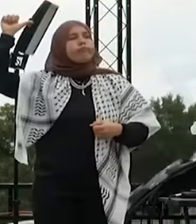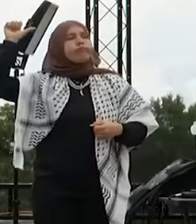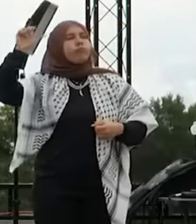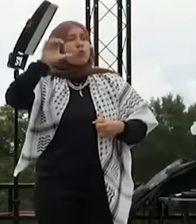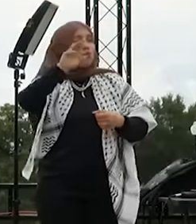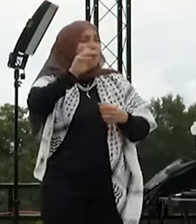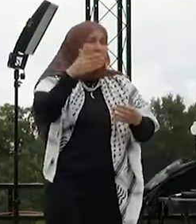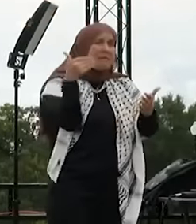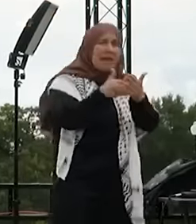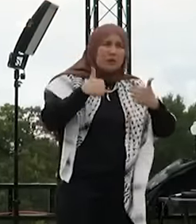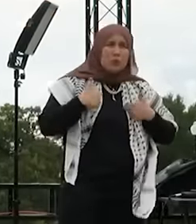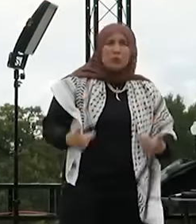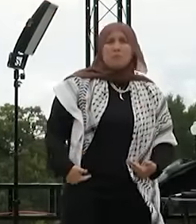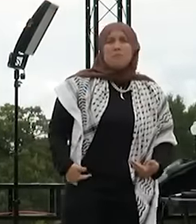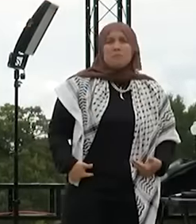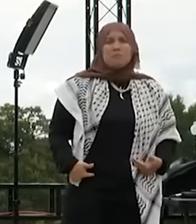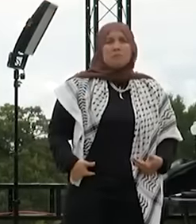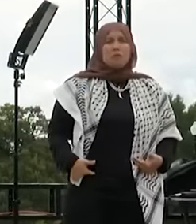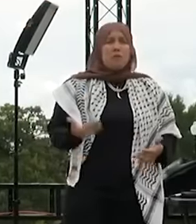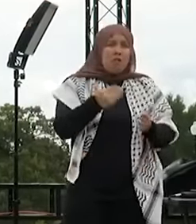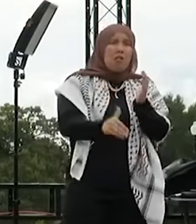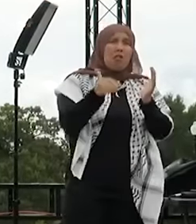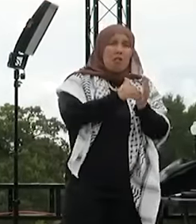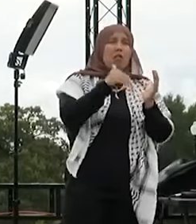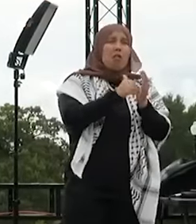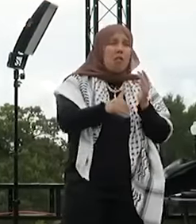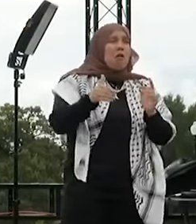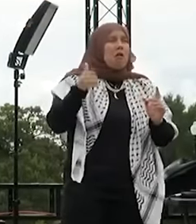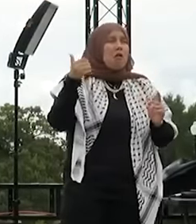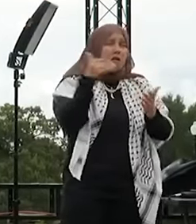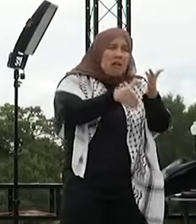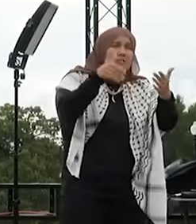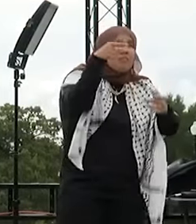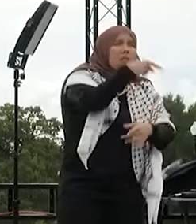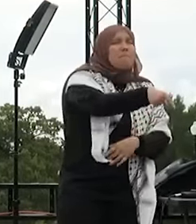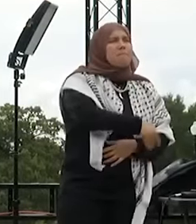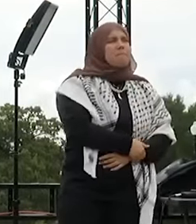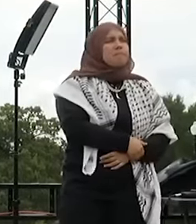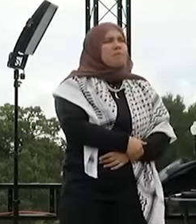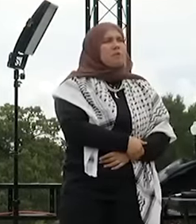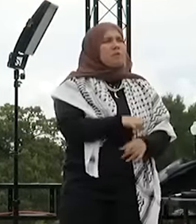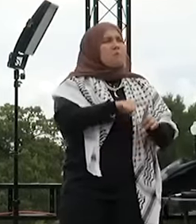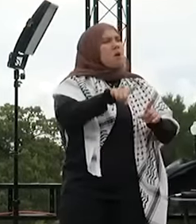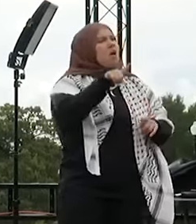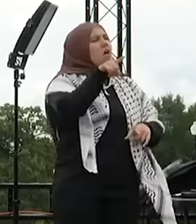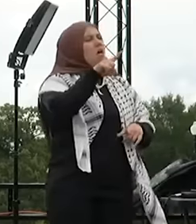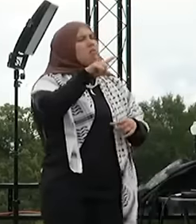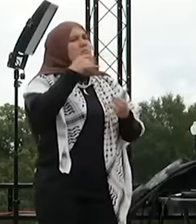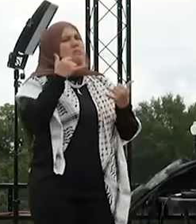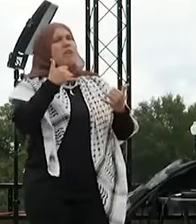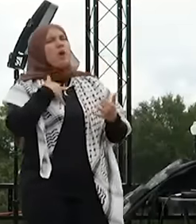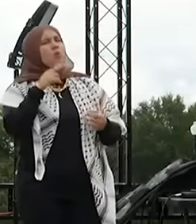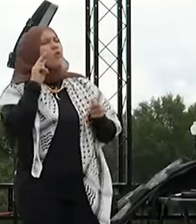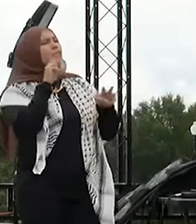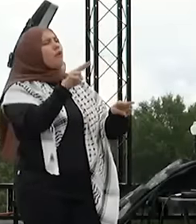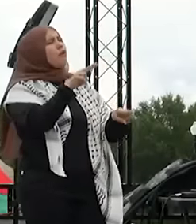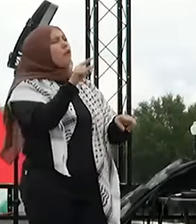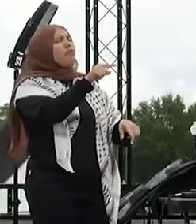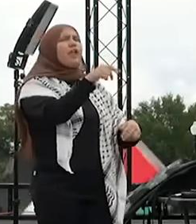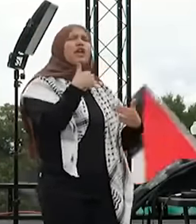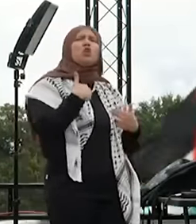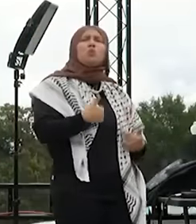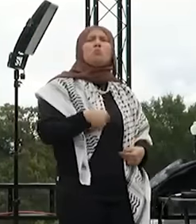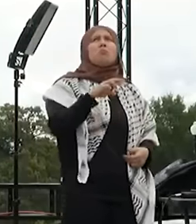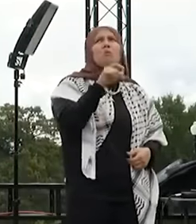crimes against humanity committed against them, while their humanity is called into question in our midst. All of